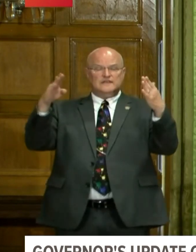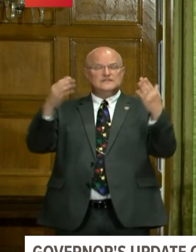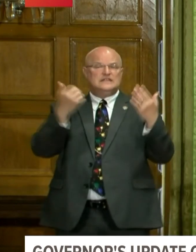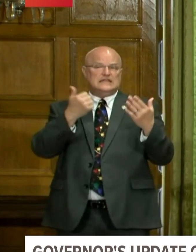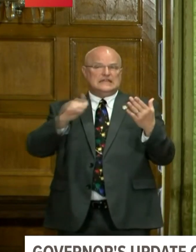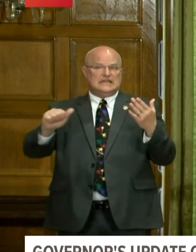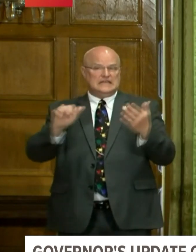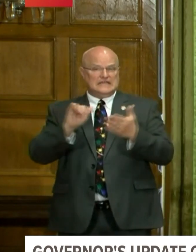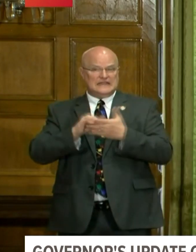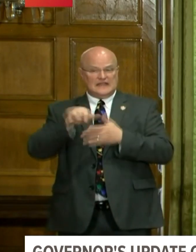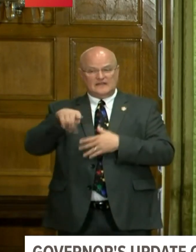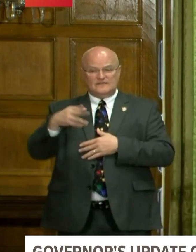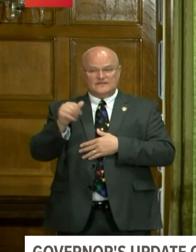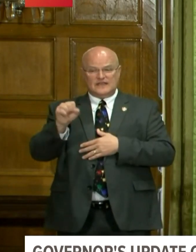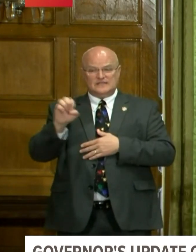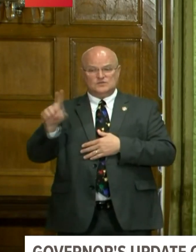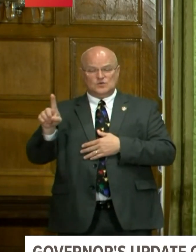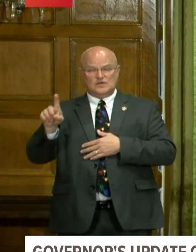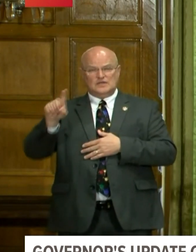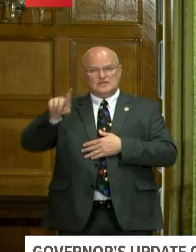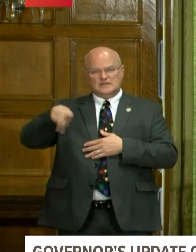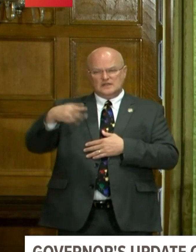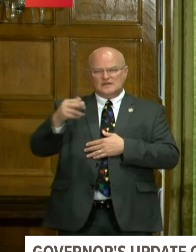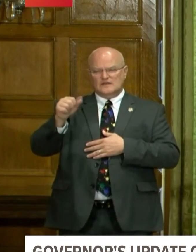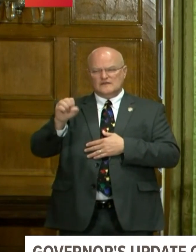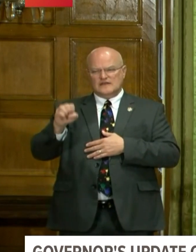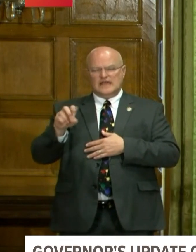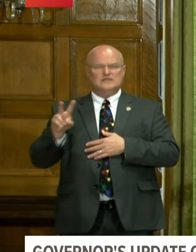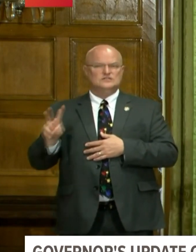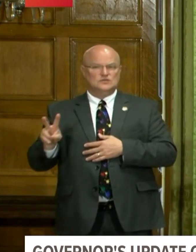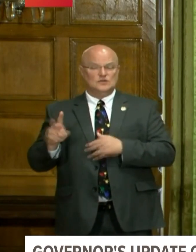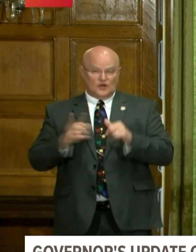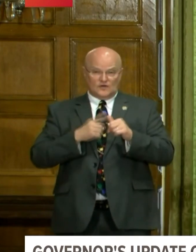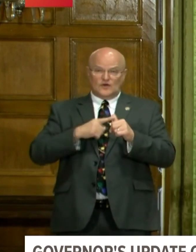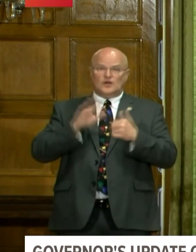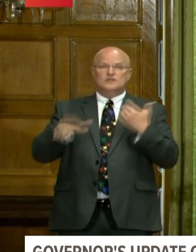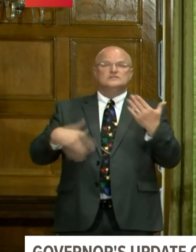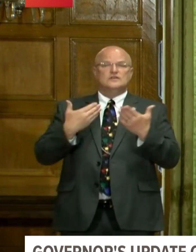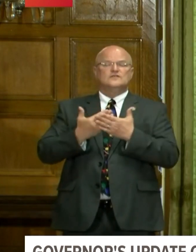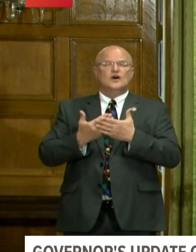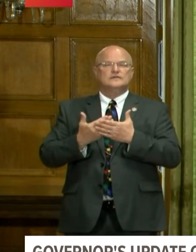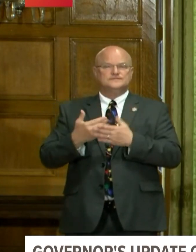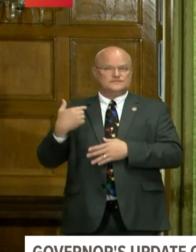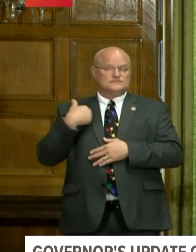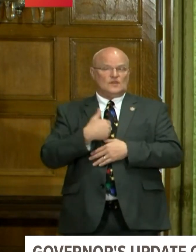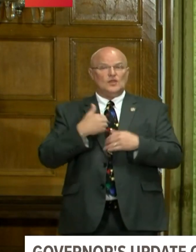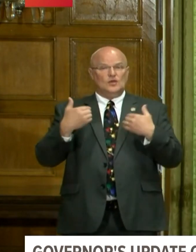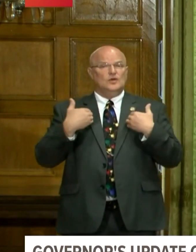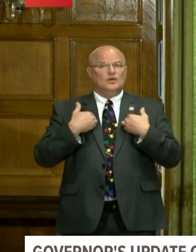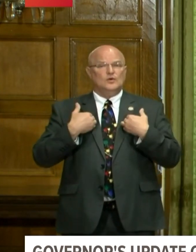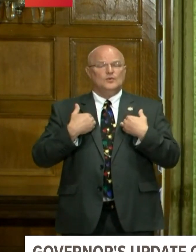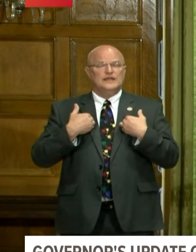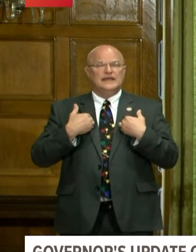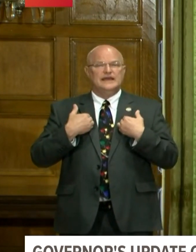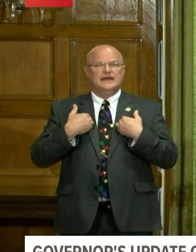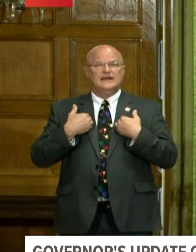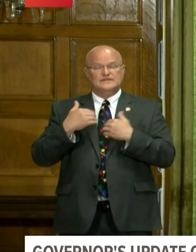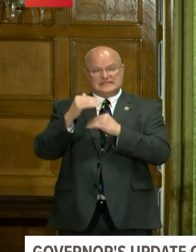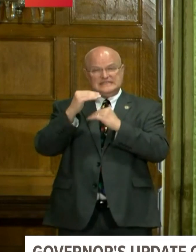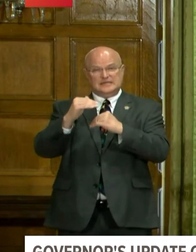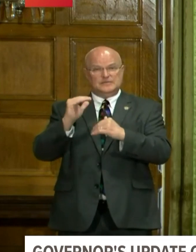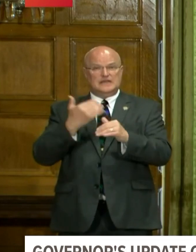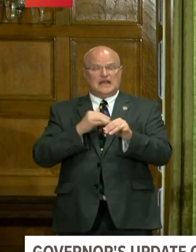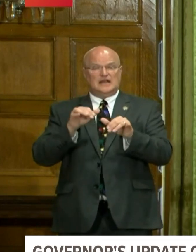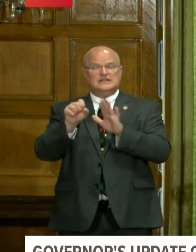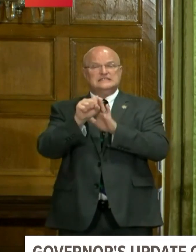any. Is that a phase 1 or phase 2? And first of all, we have limited